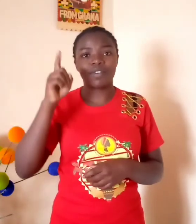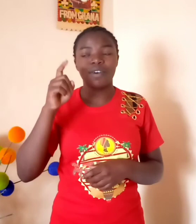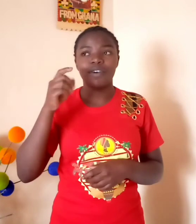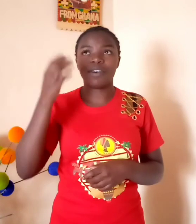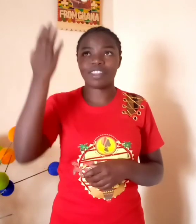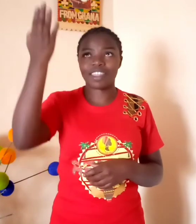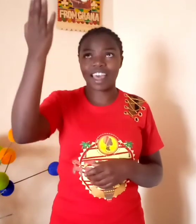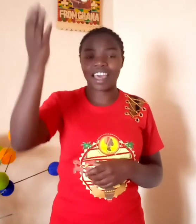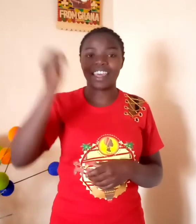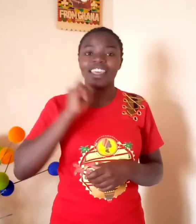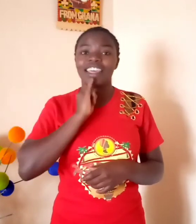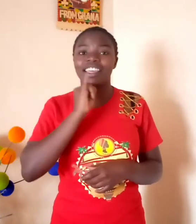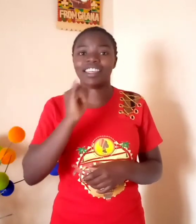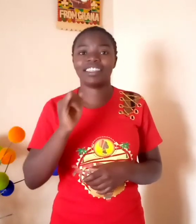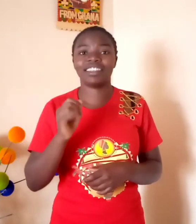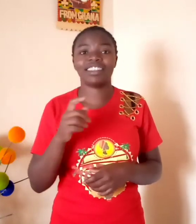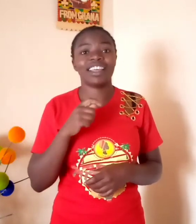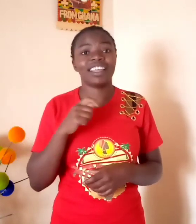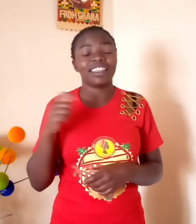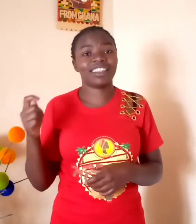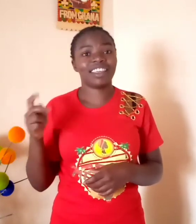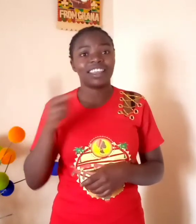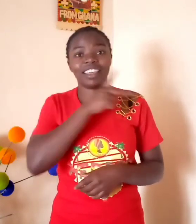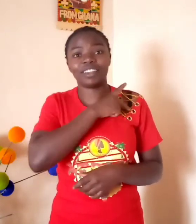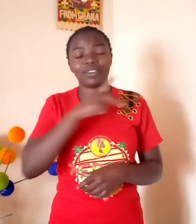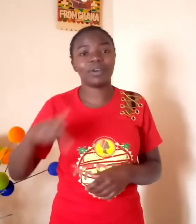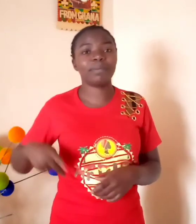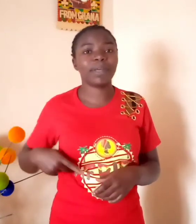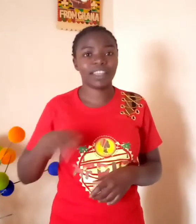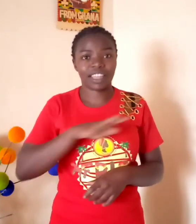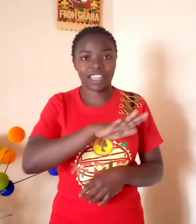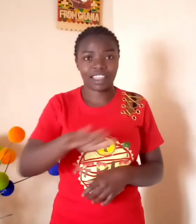for thy is the kingdom,